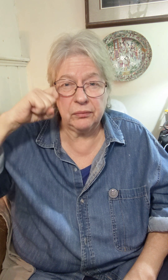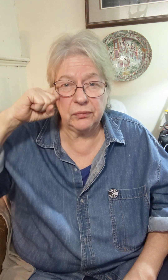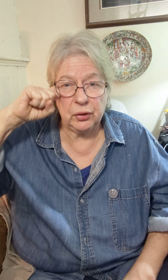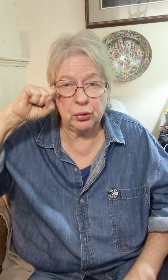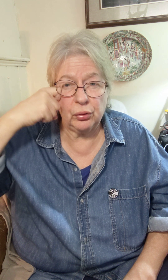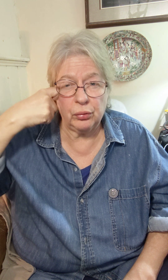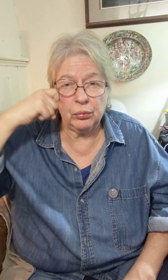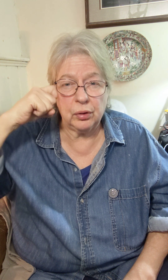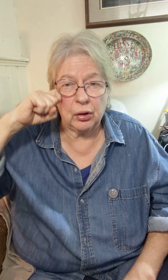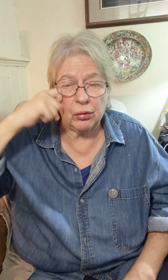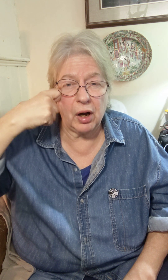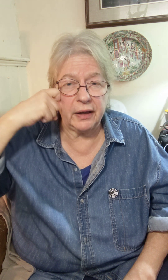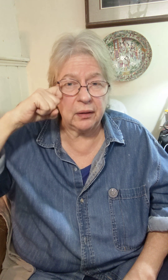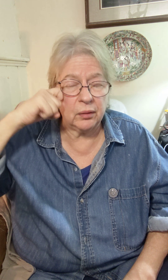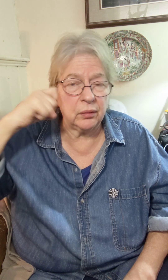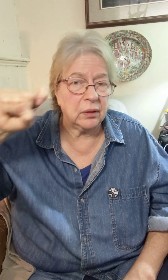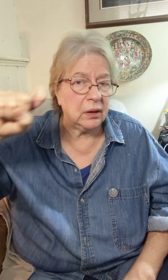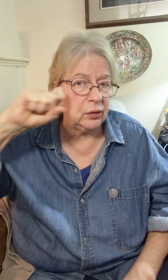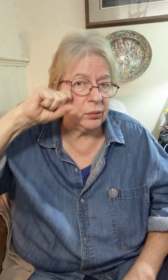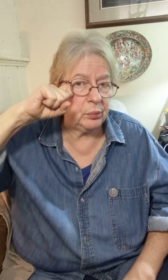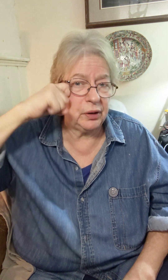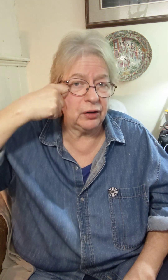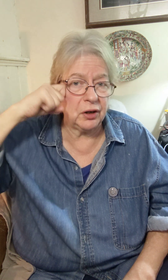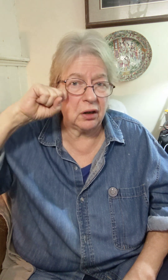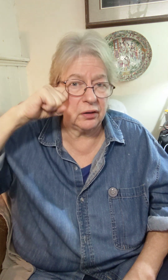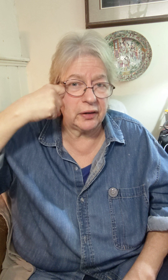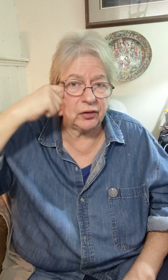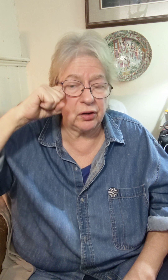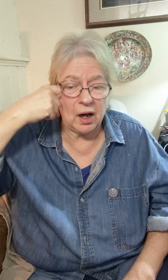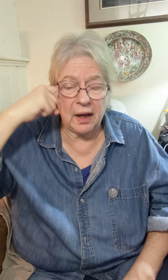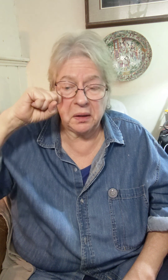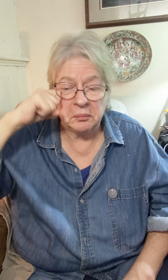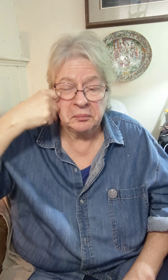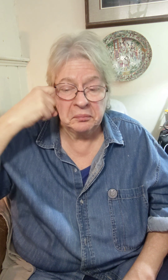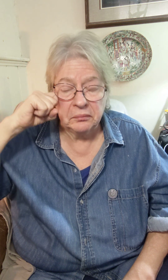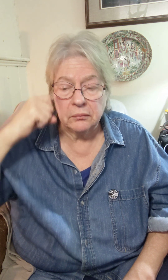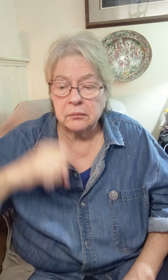You are crying, and you're putting your knuckle next to your eye.